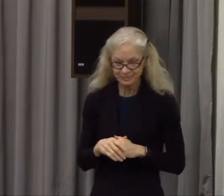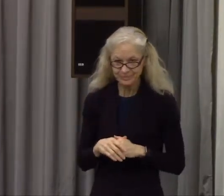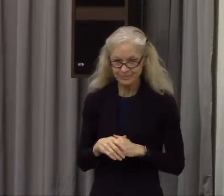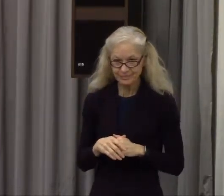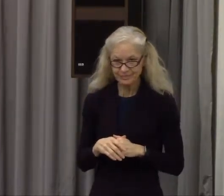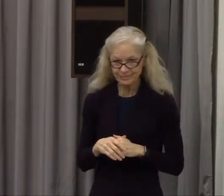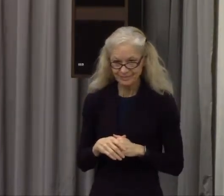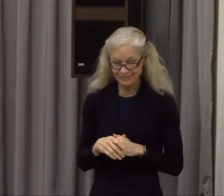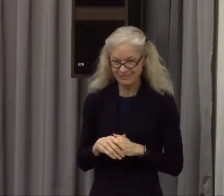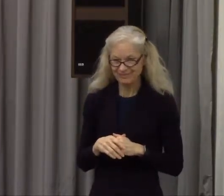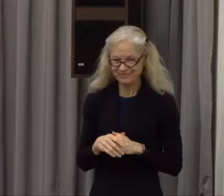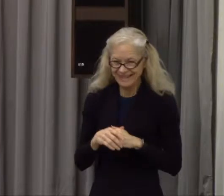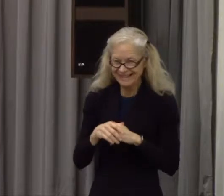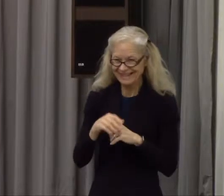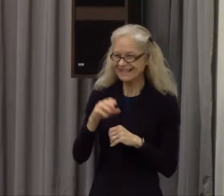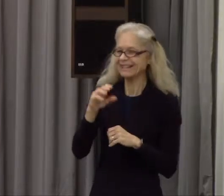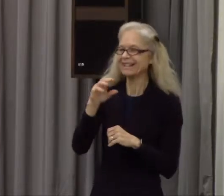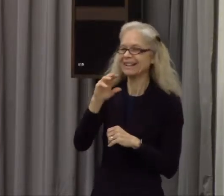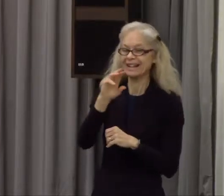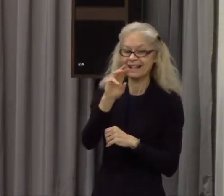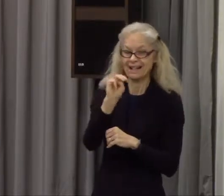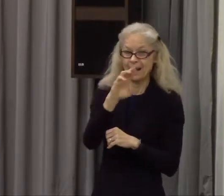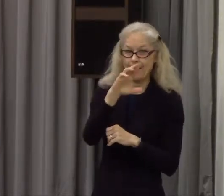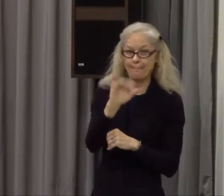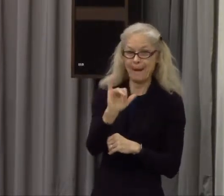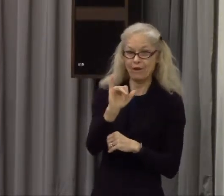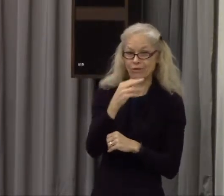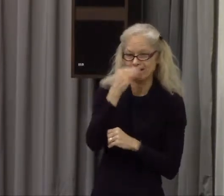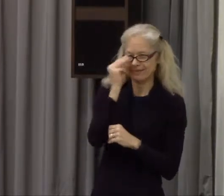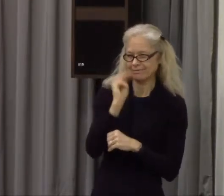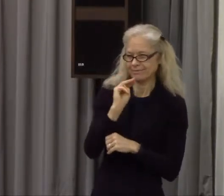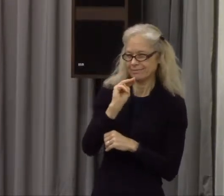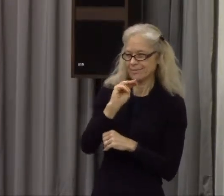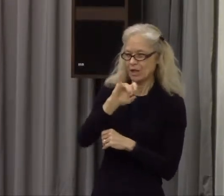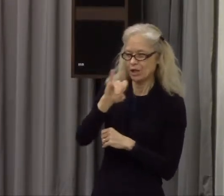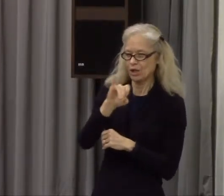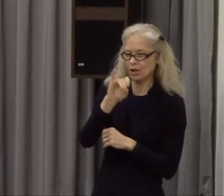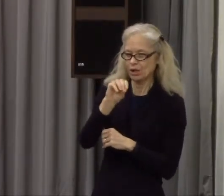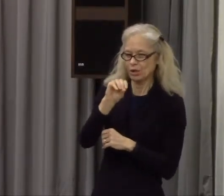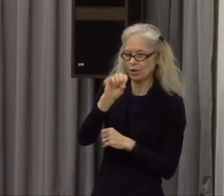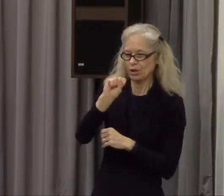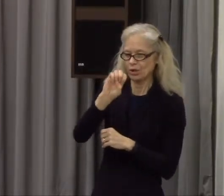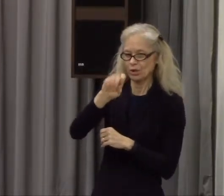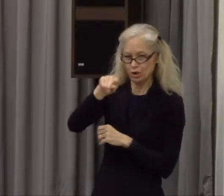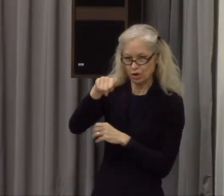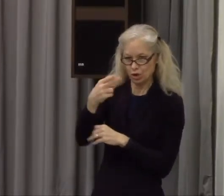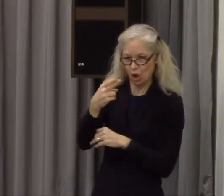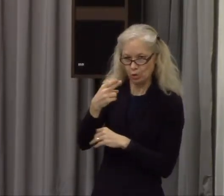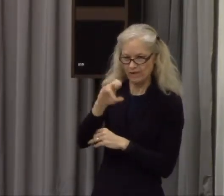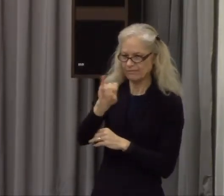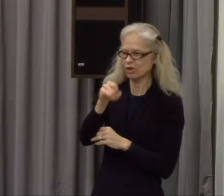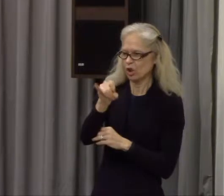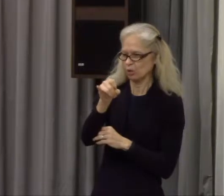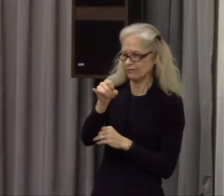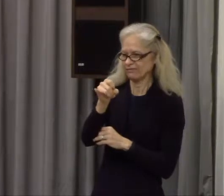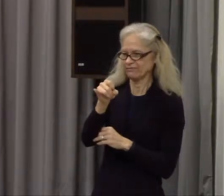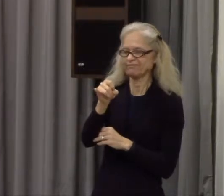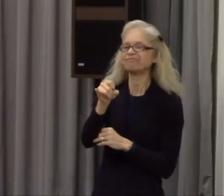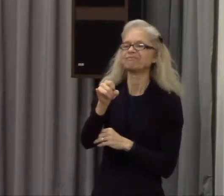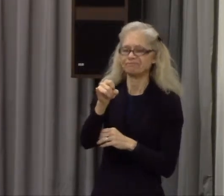Mary and Joseph bring Jesus to the temple to form the things they need to